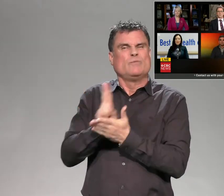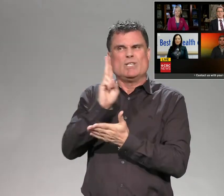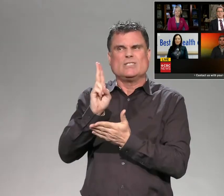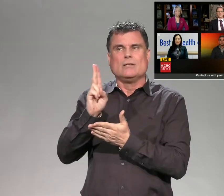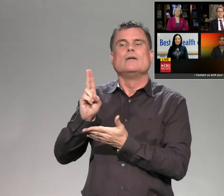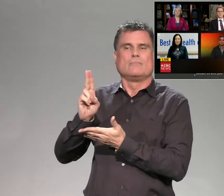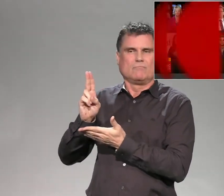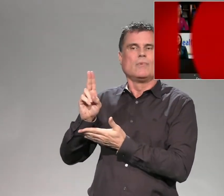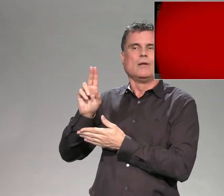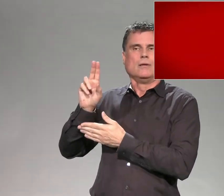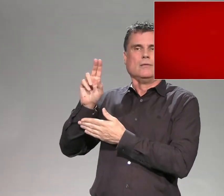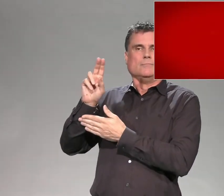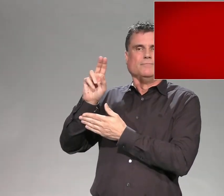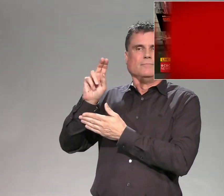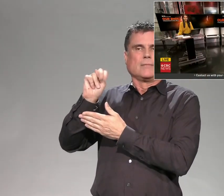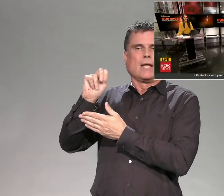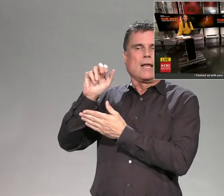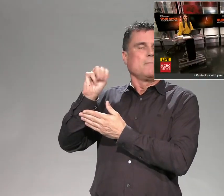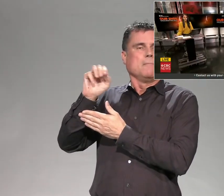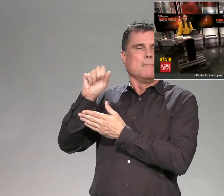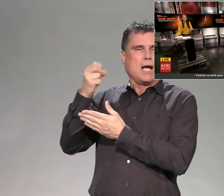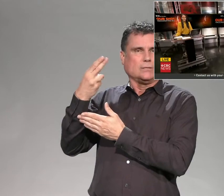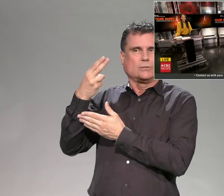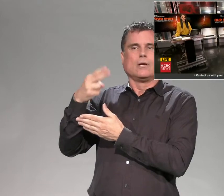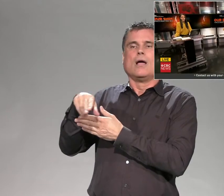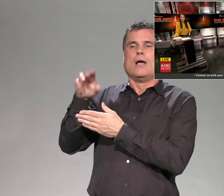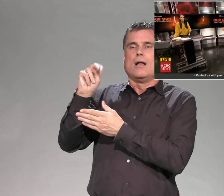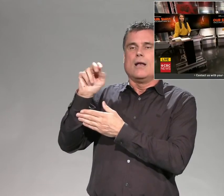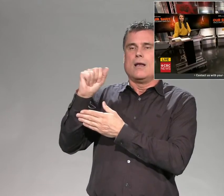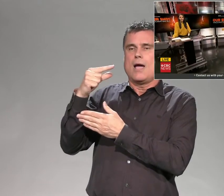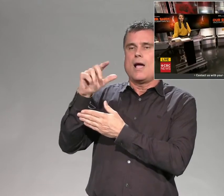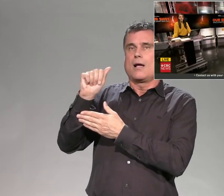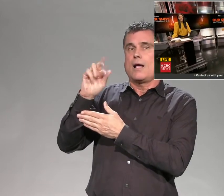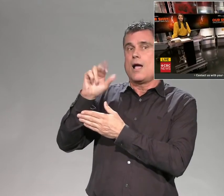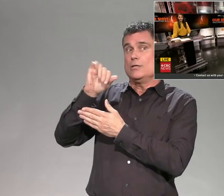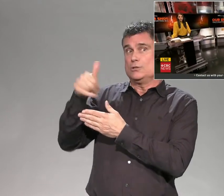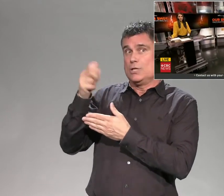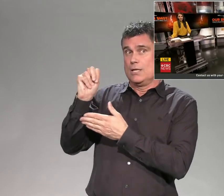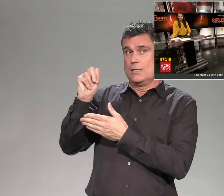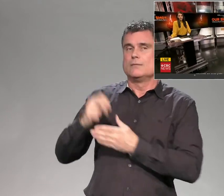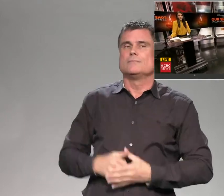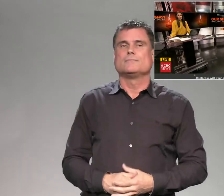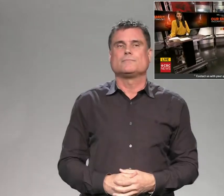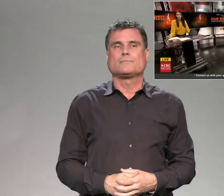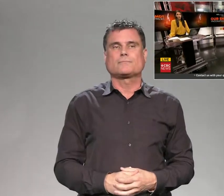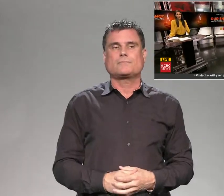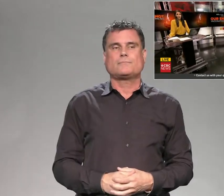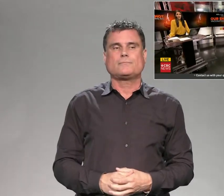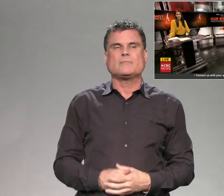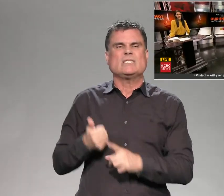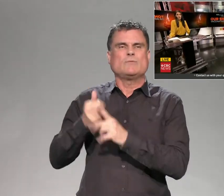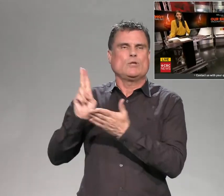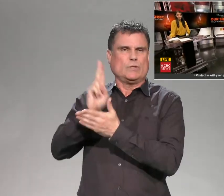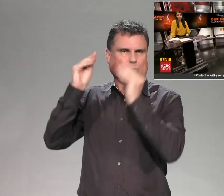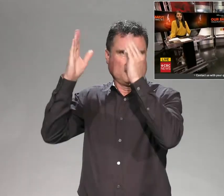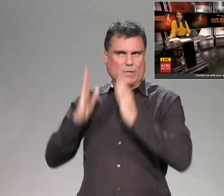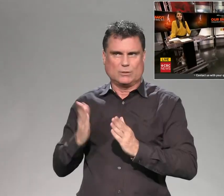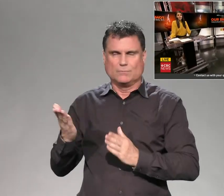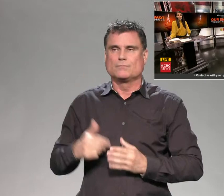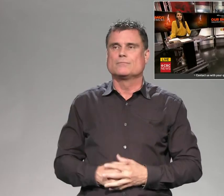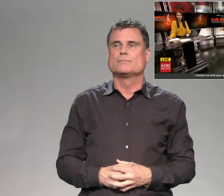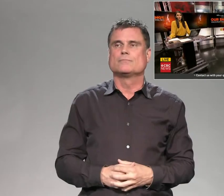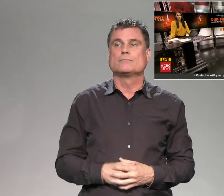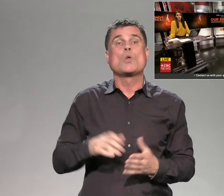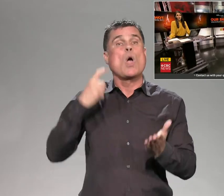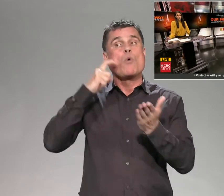and distribution. Good evening to all of you, and thank you for joining us tonight. Now, before we begin, we'd like to recognize that we are on the ancestral and